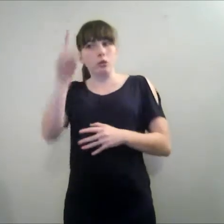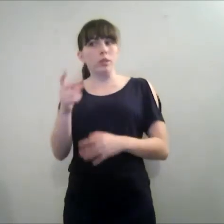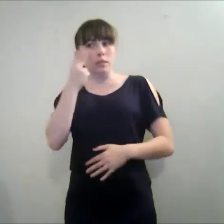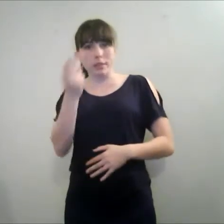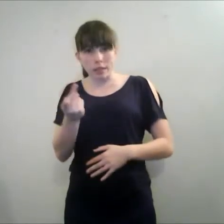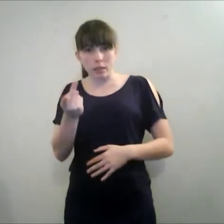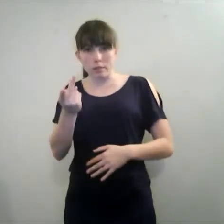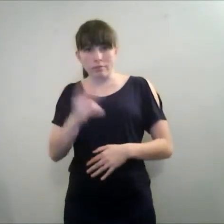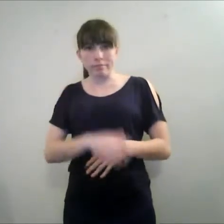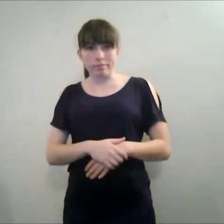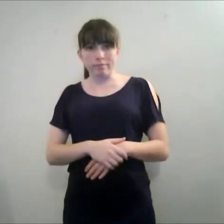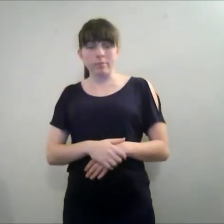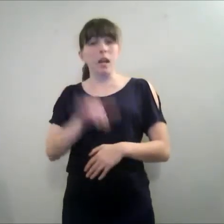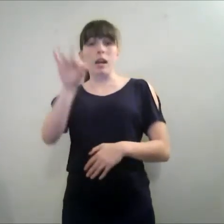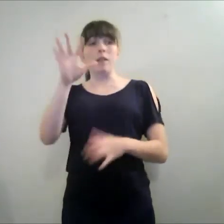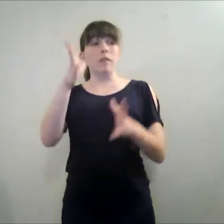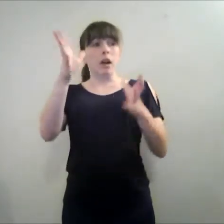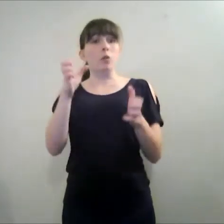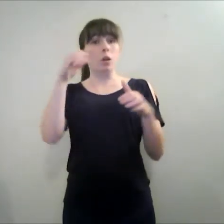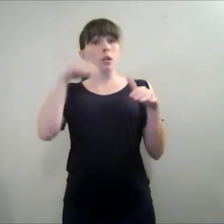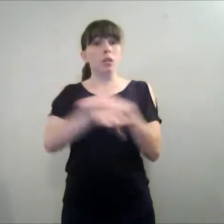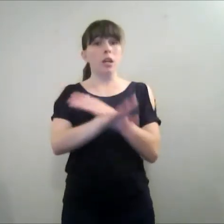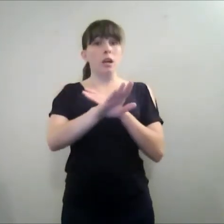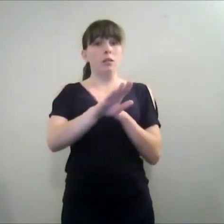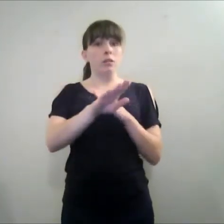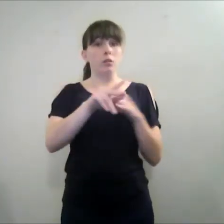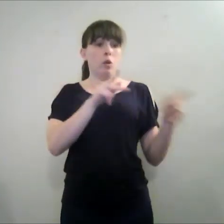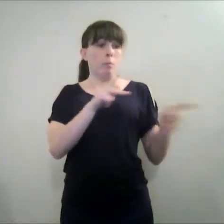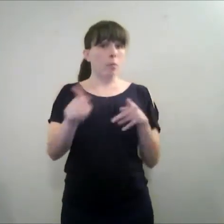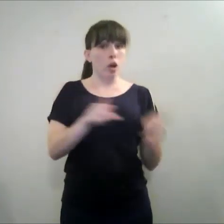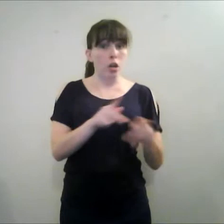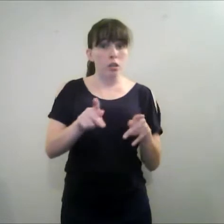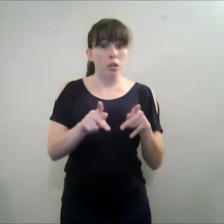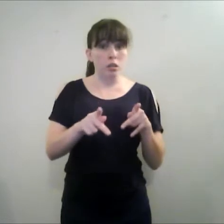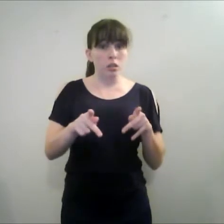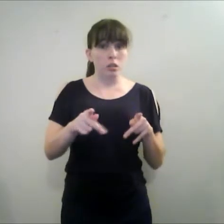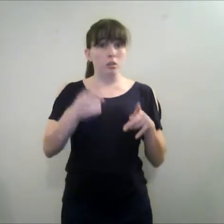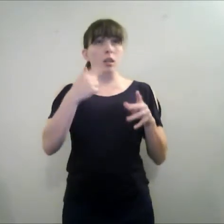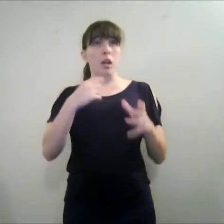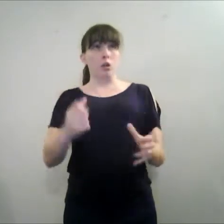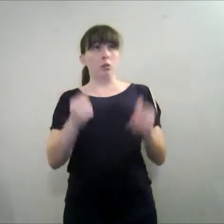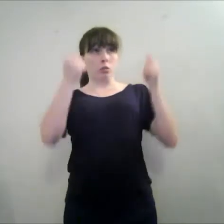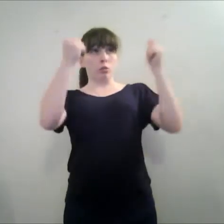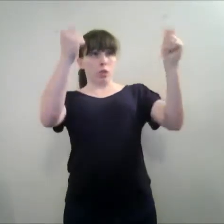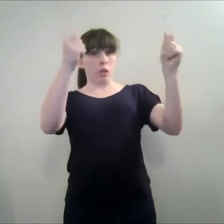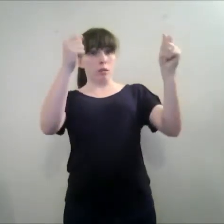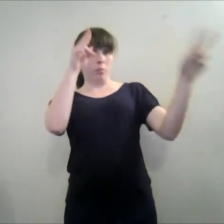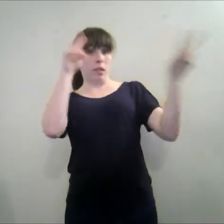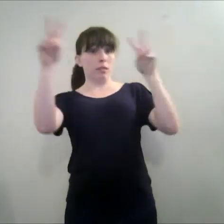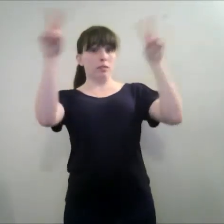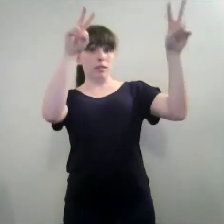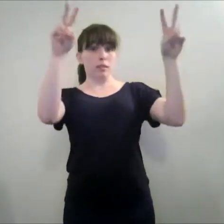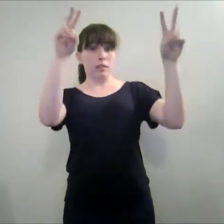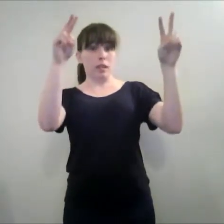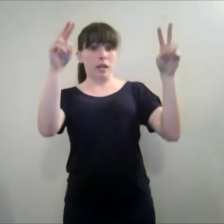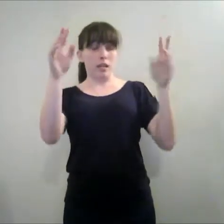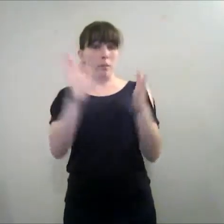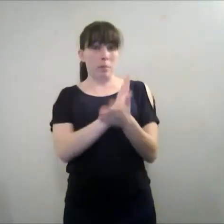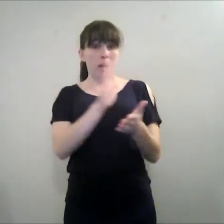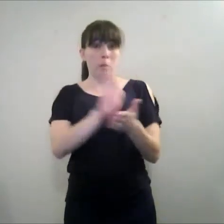I hold up the psychic paper. I show you a party invitation. You see what you want to see. So what I'm saying is we need to make an electronic version of that,